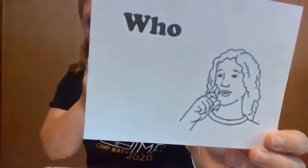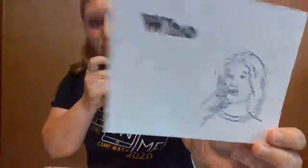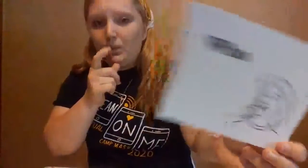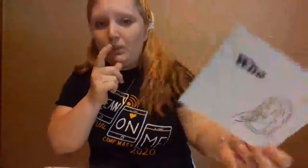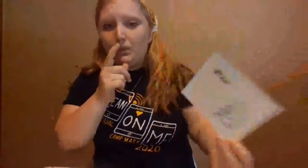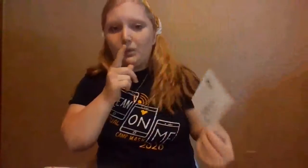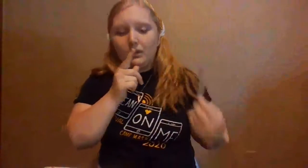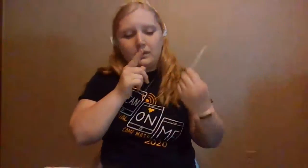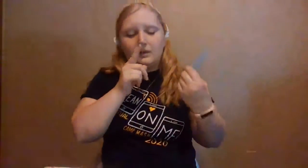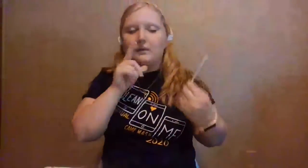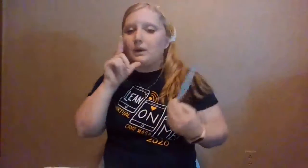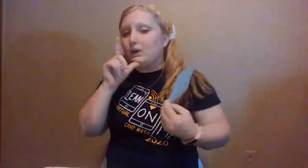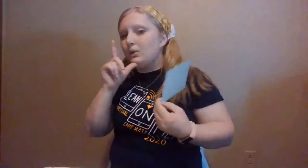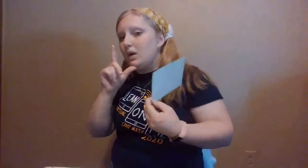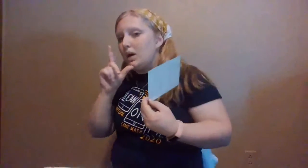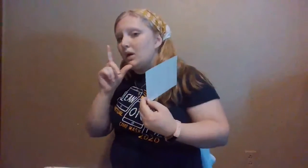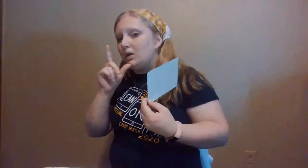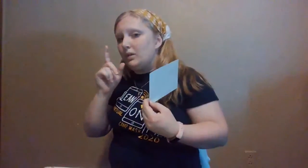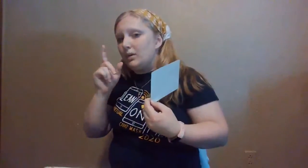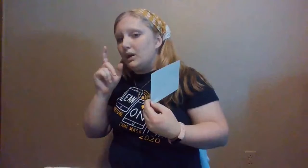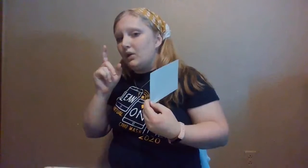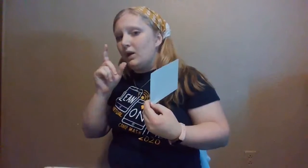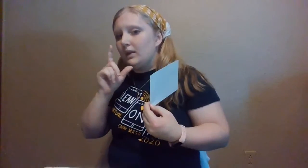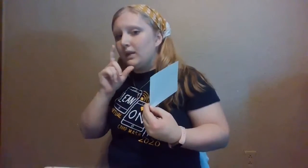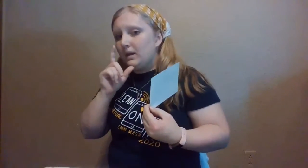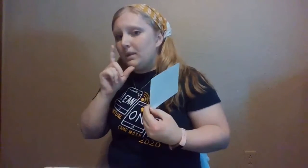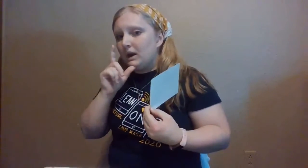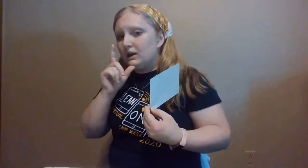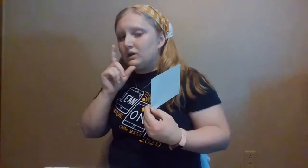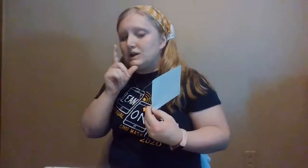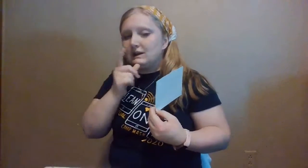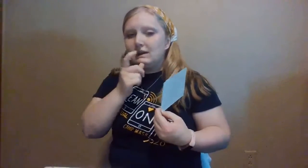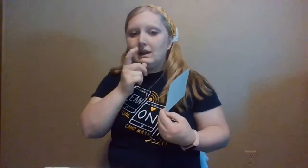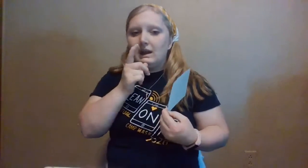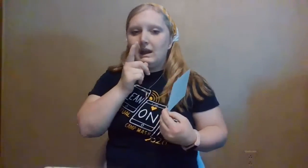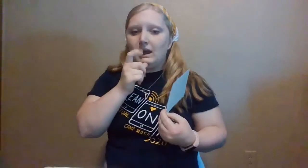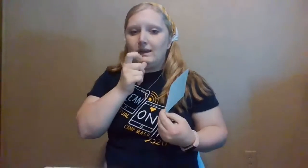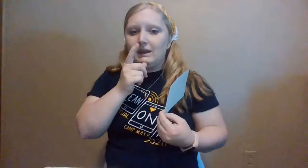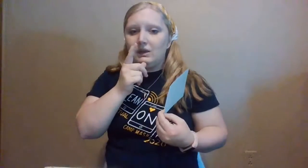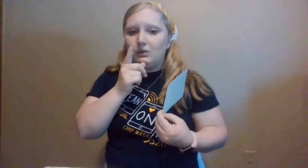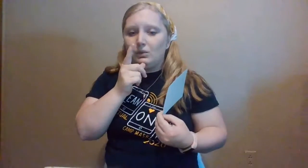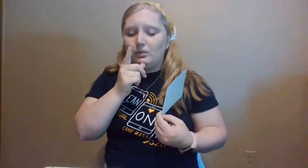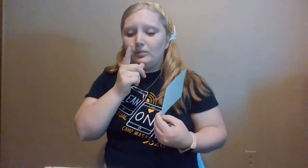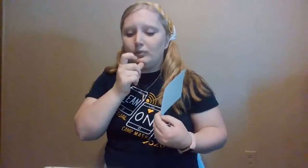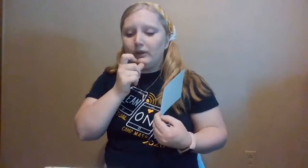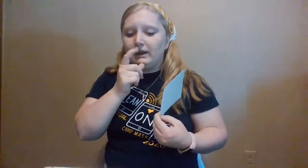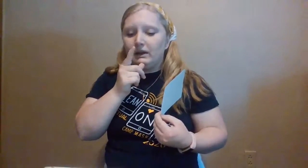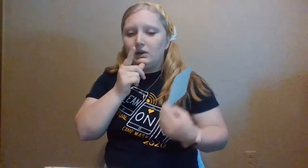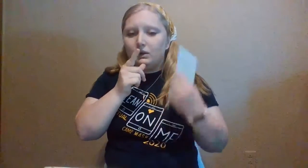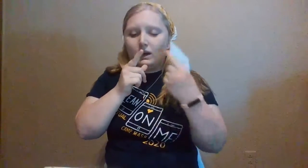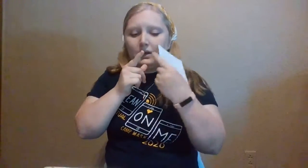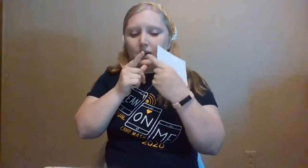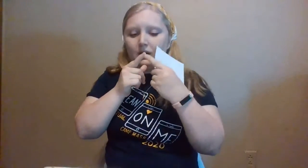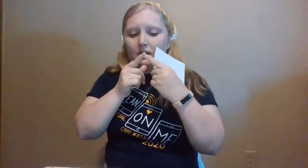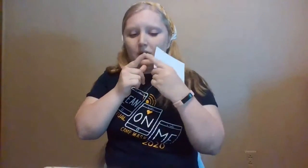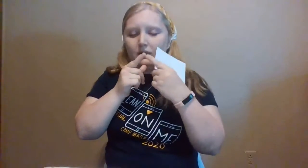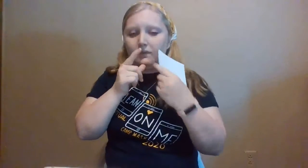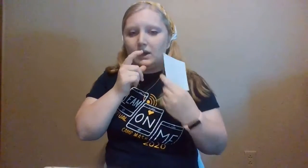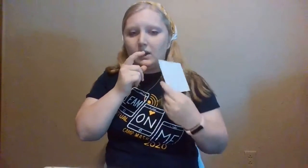Who. So for who, you put your thumb on your chin and then you bring your other